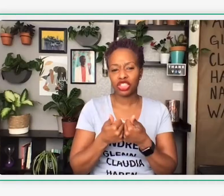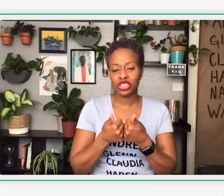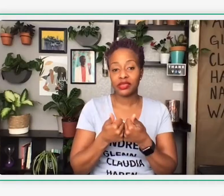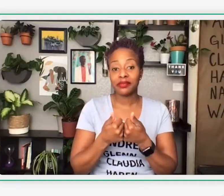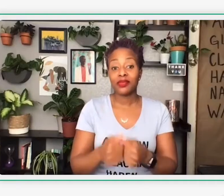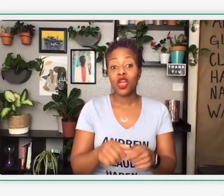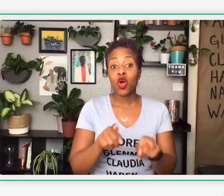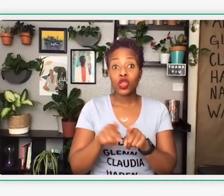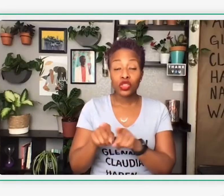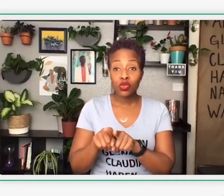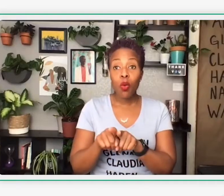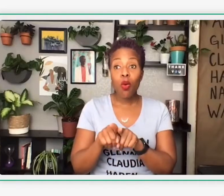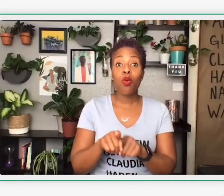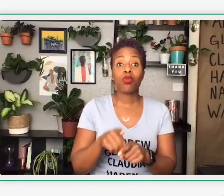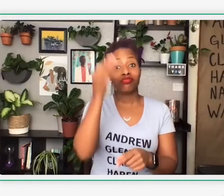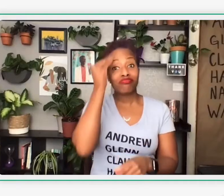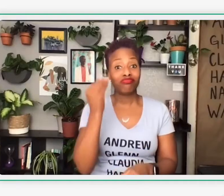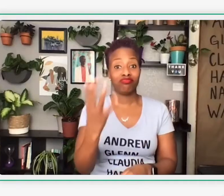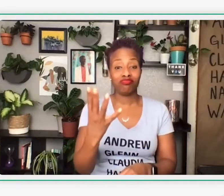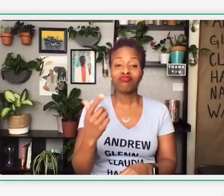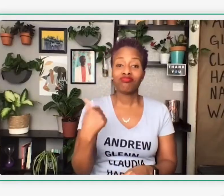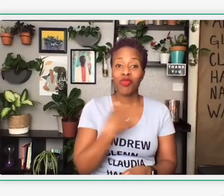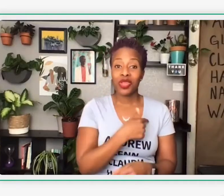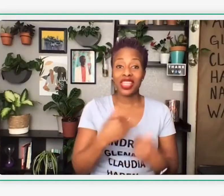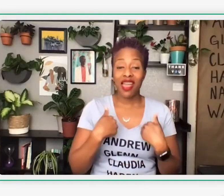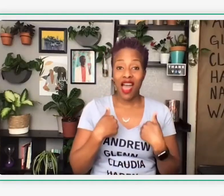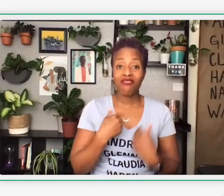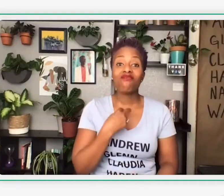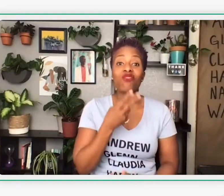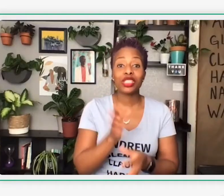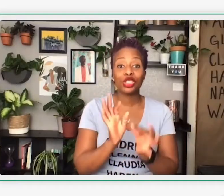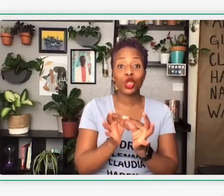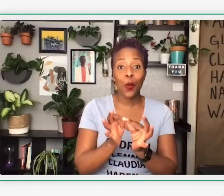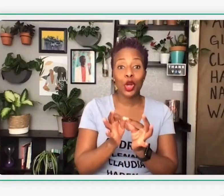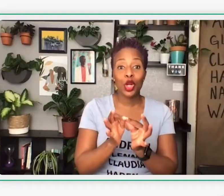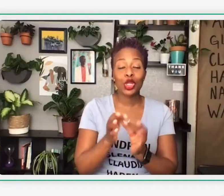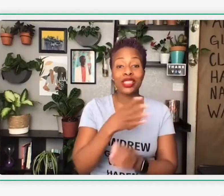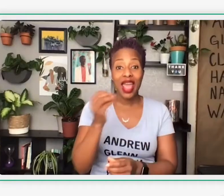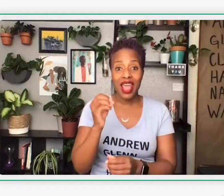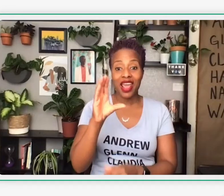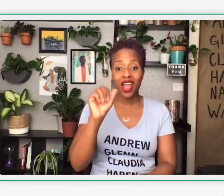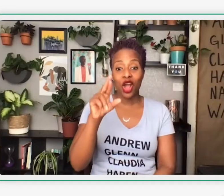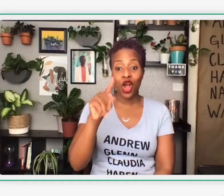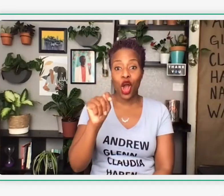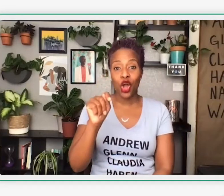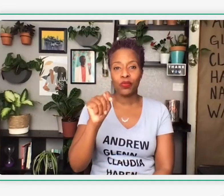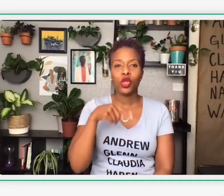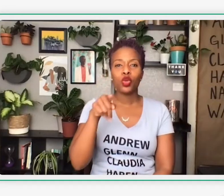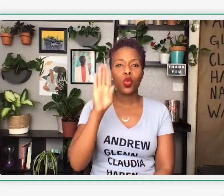On your mobile devices, you might face some challenges. And also, we do have